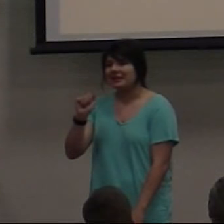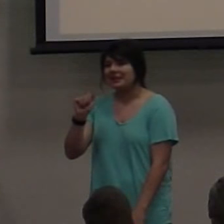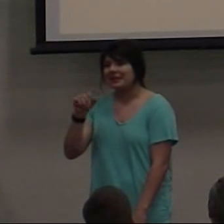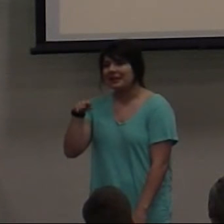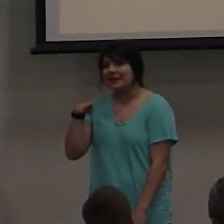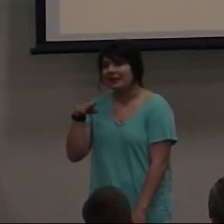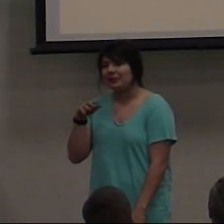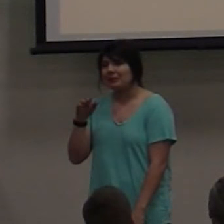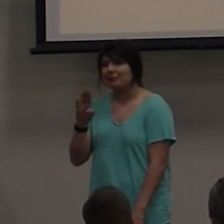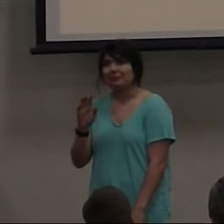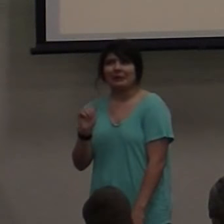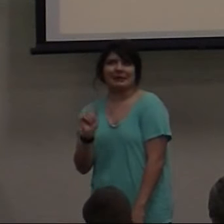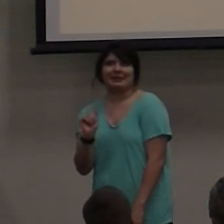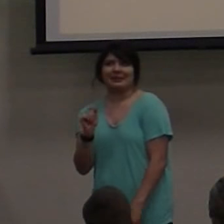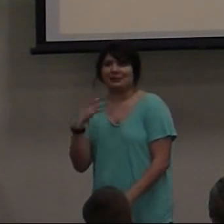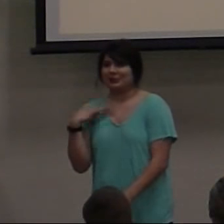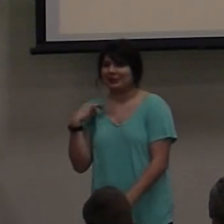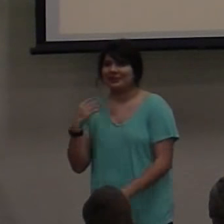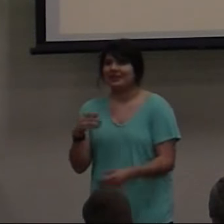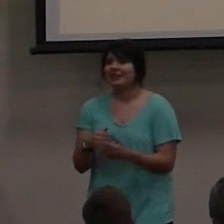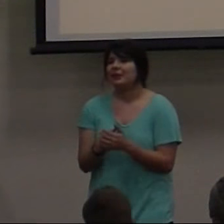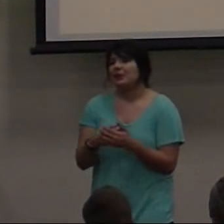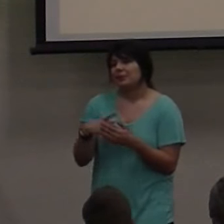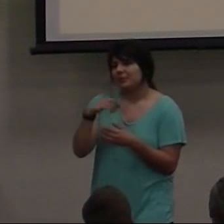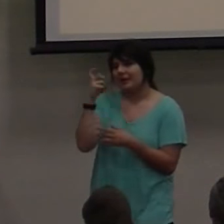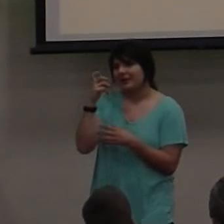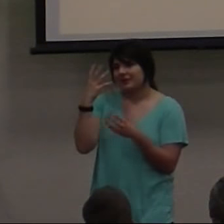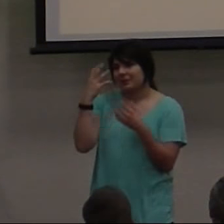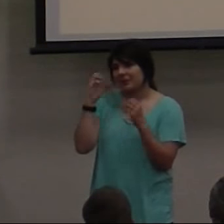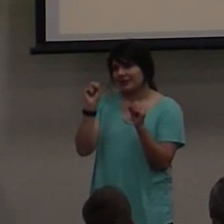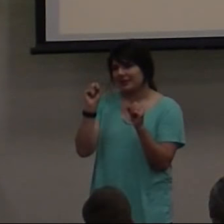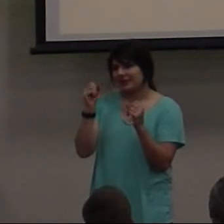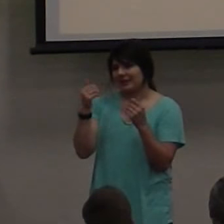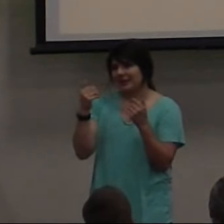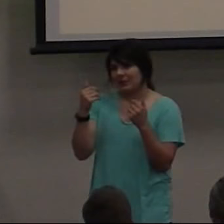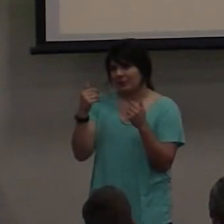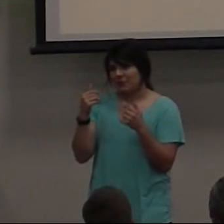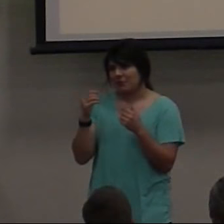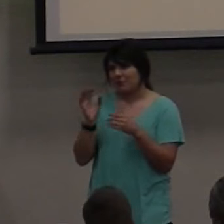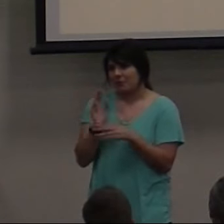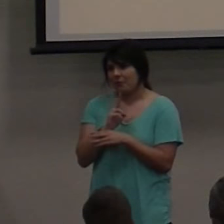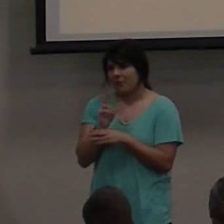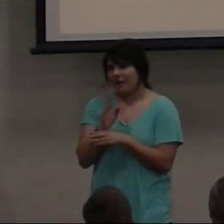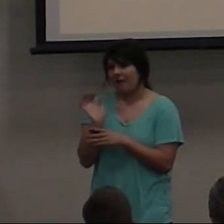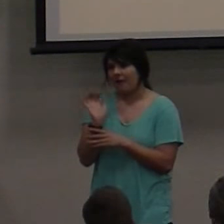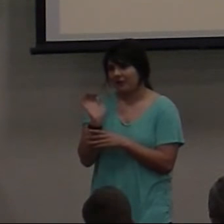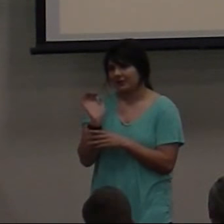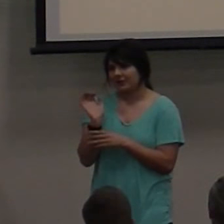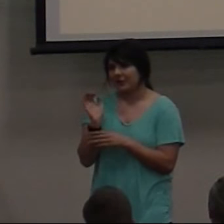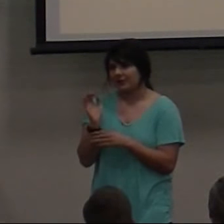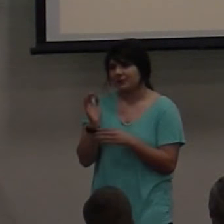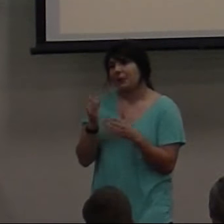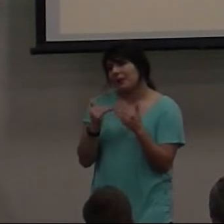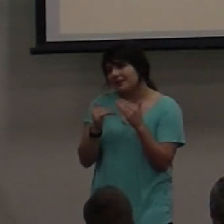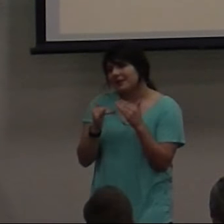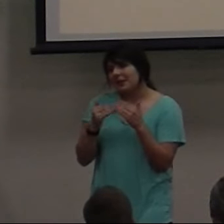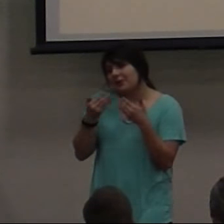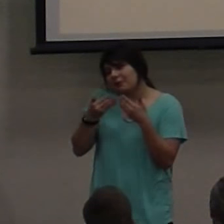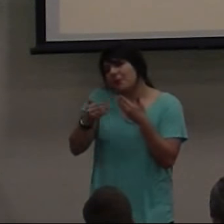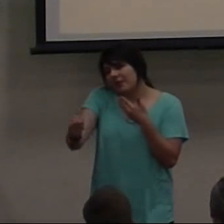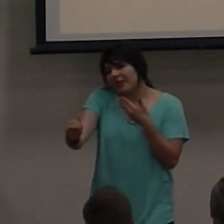Mandela was inaugurated, this was the kind of shirt that he wore, and basically from then on,